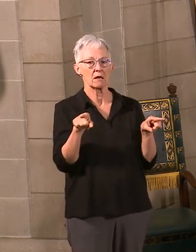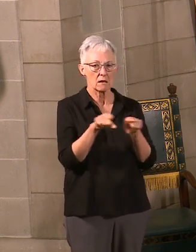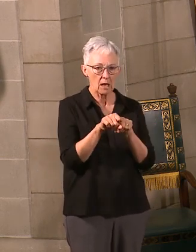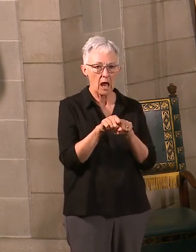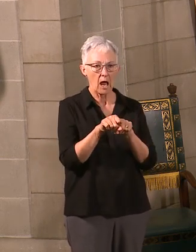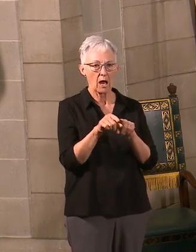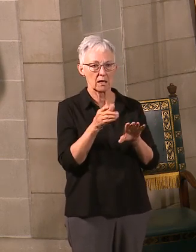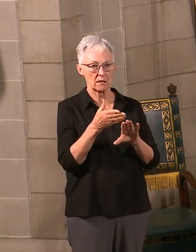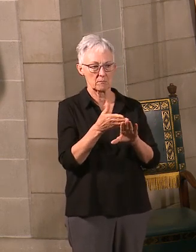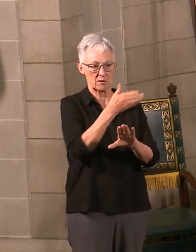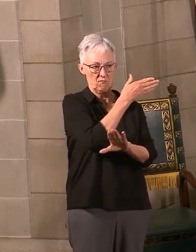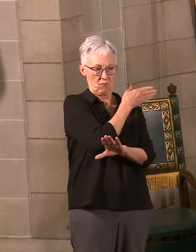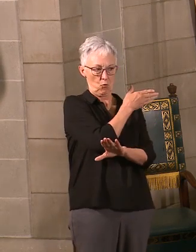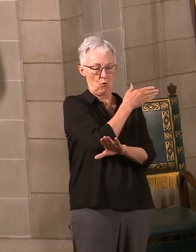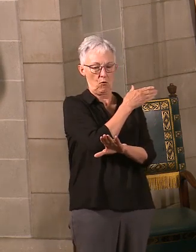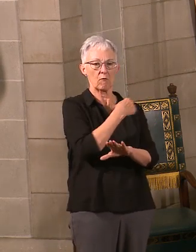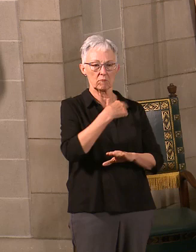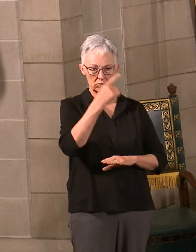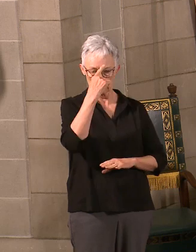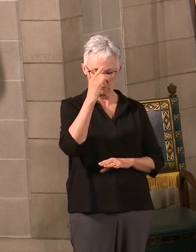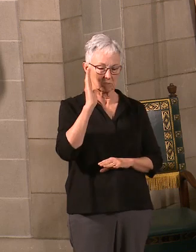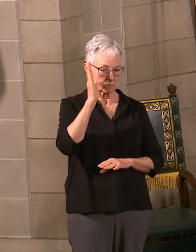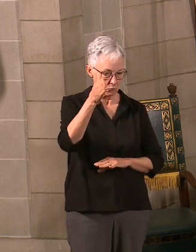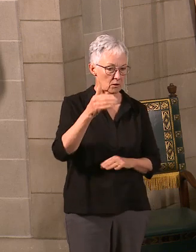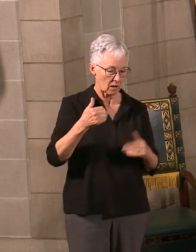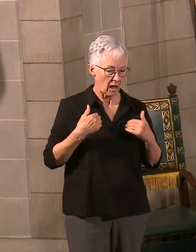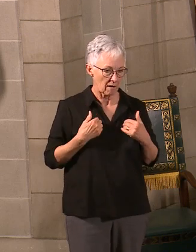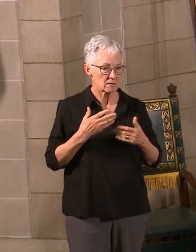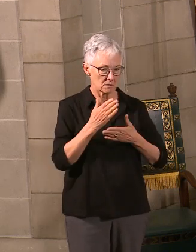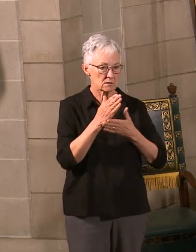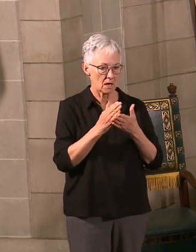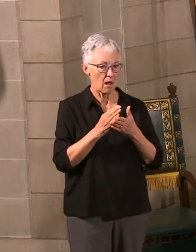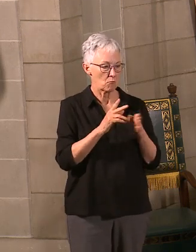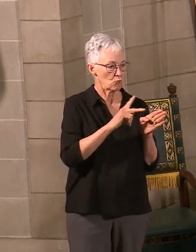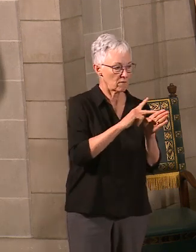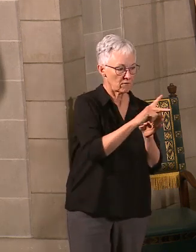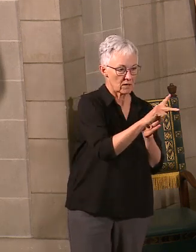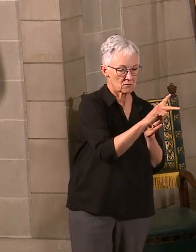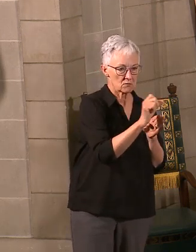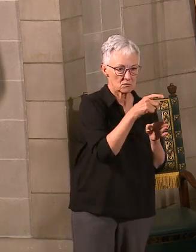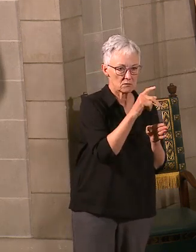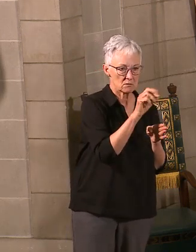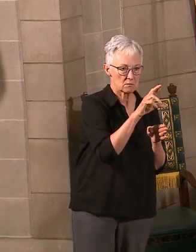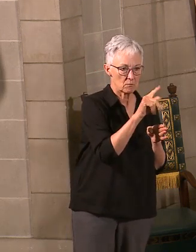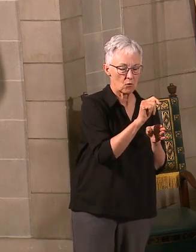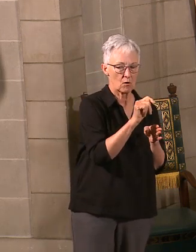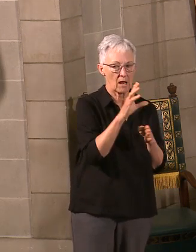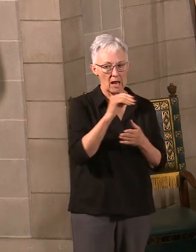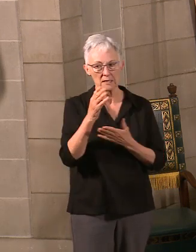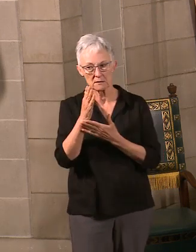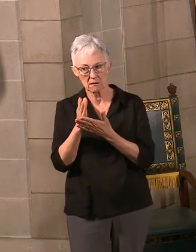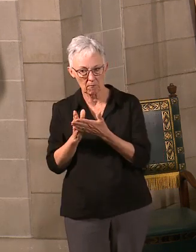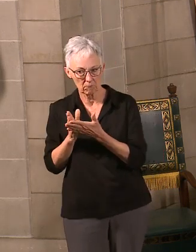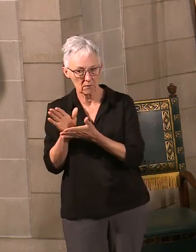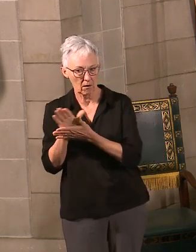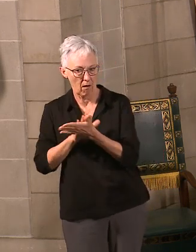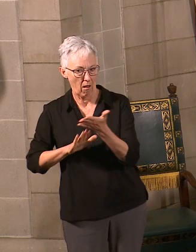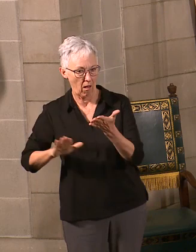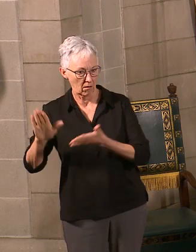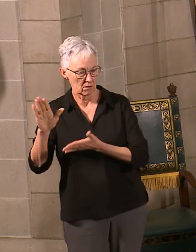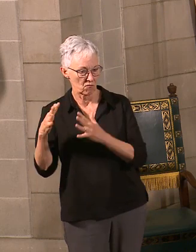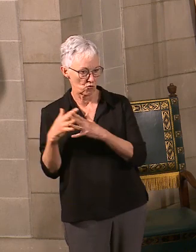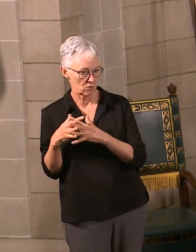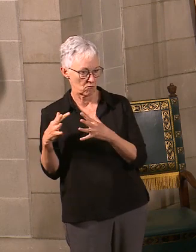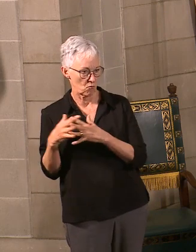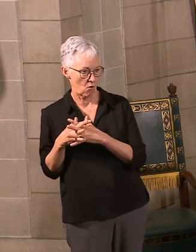professional sports to some level, and certainly NCAA sports. Now, whether that means college football starts being played in the last week of August, first week of